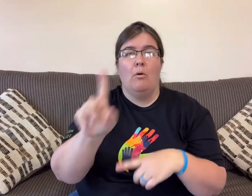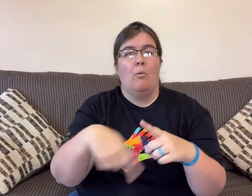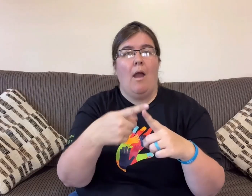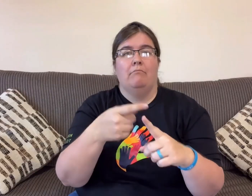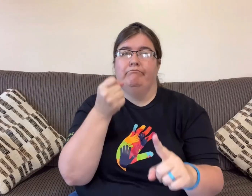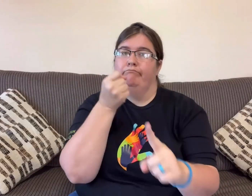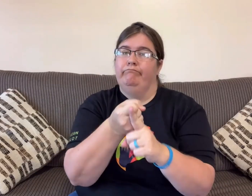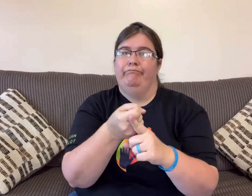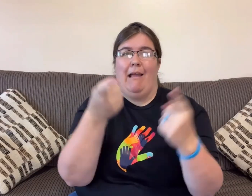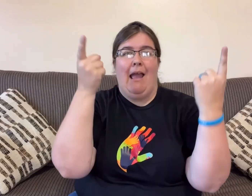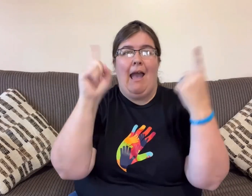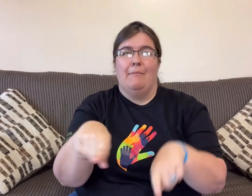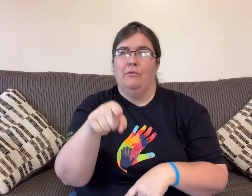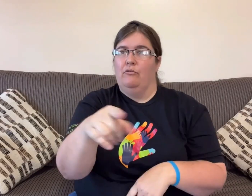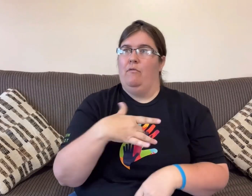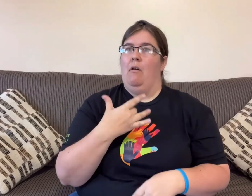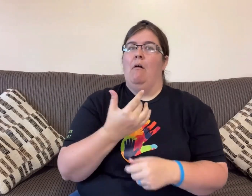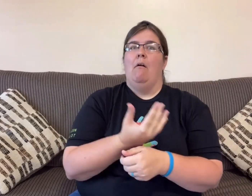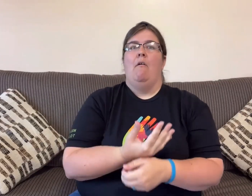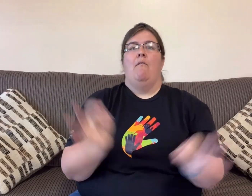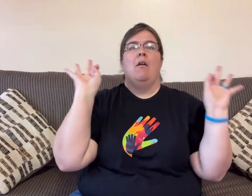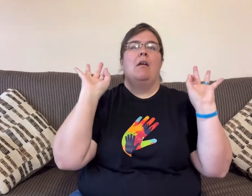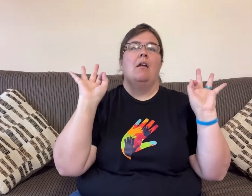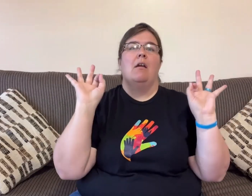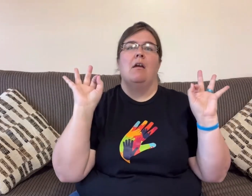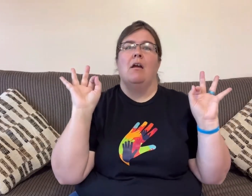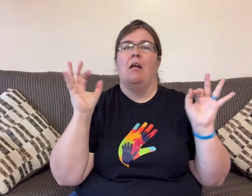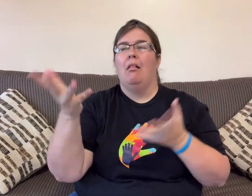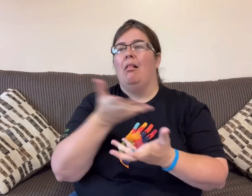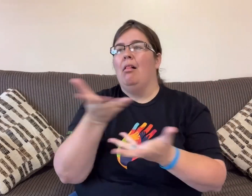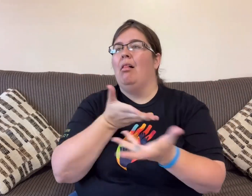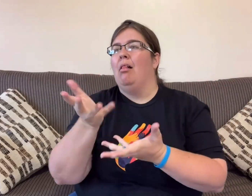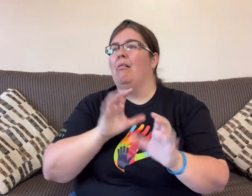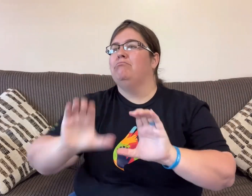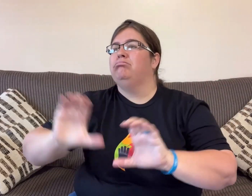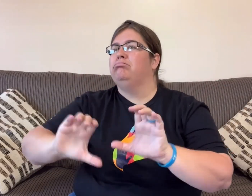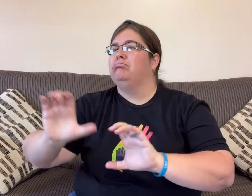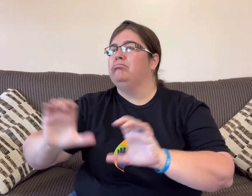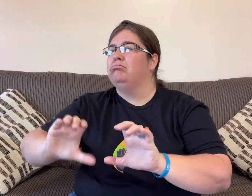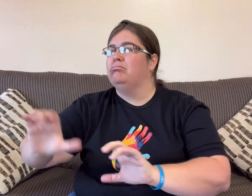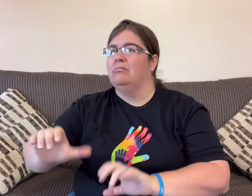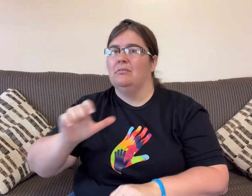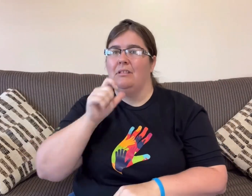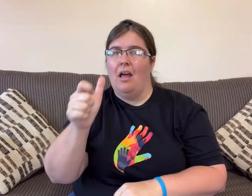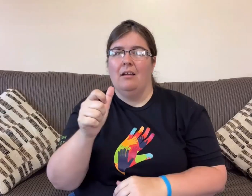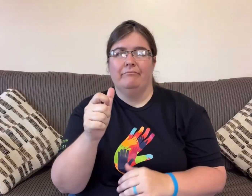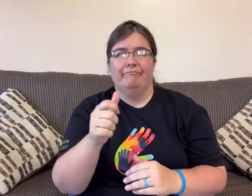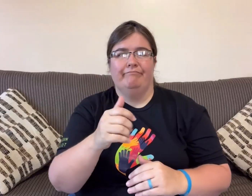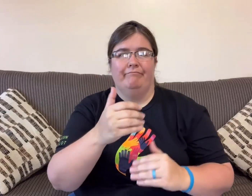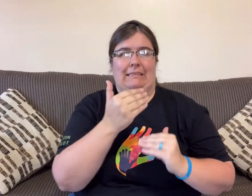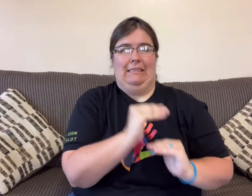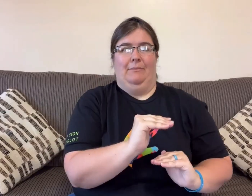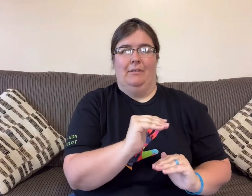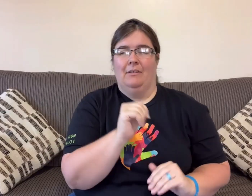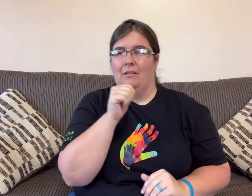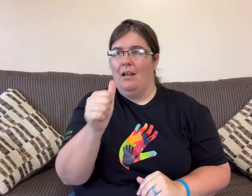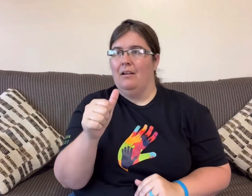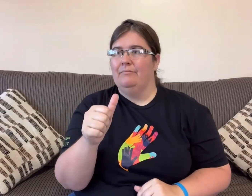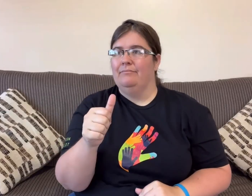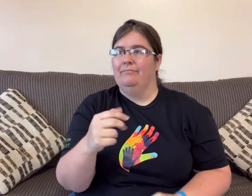when it finally clicks, you finally disconnect from English, you'll feel so free. You won't feel hindered. You won't feel stuck